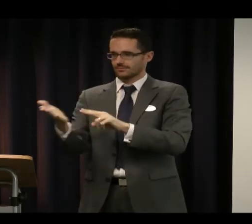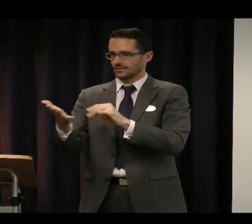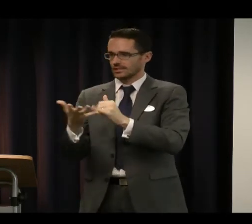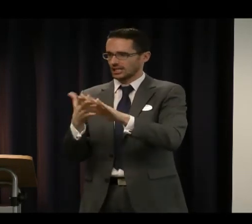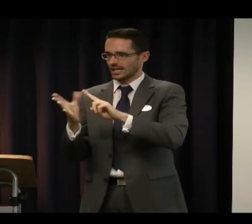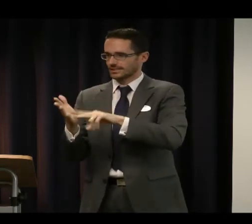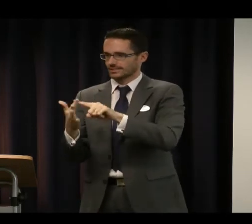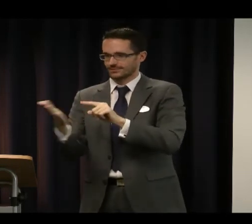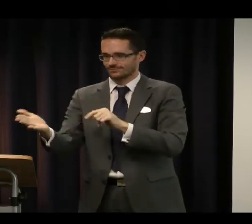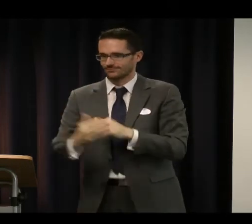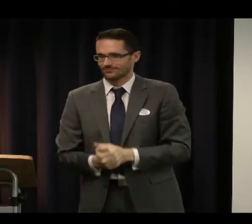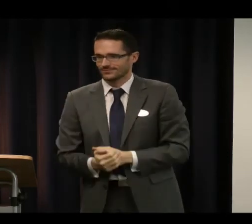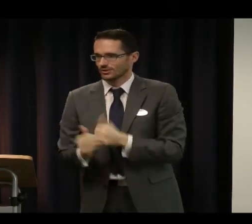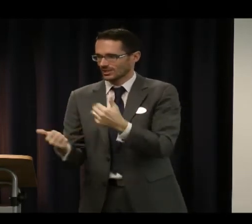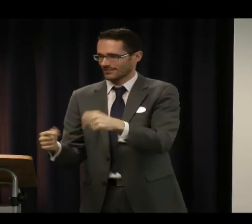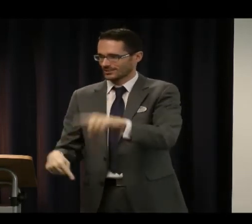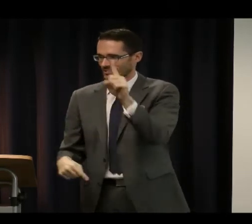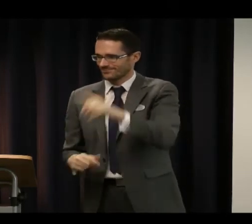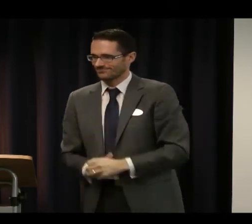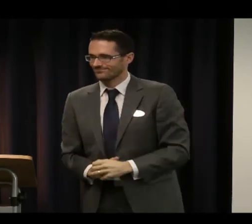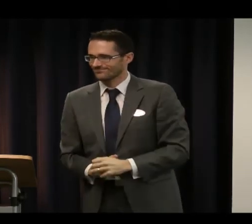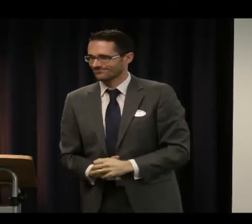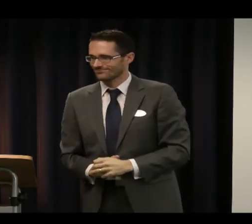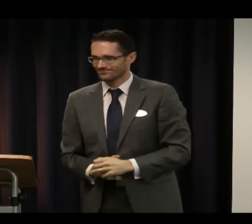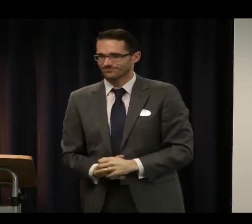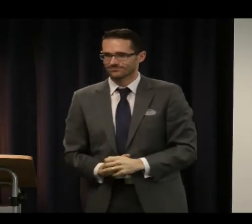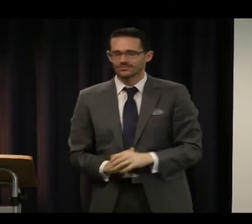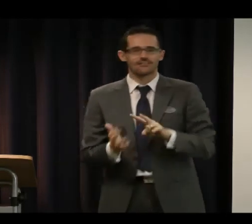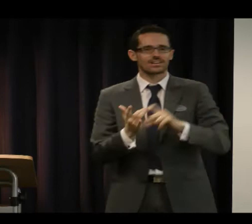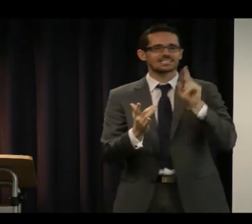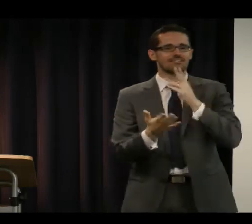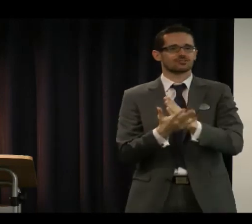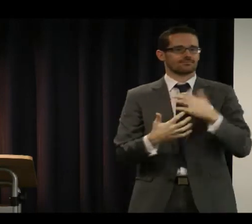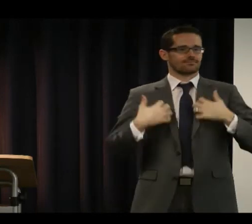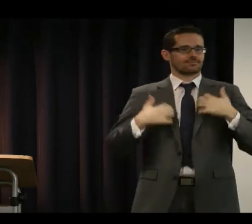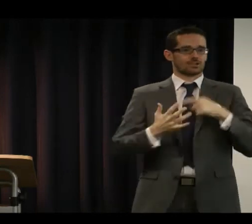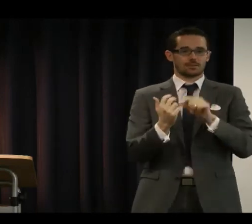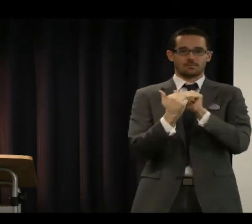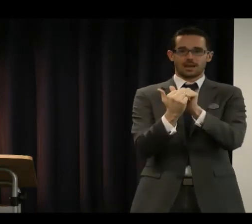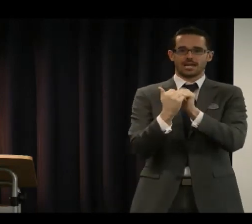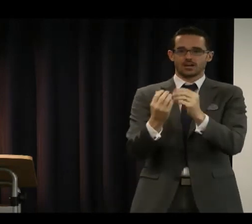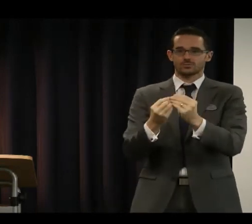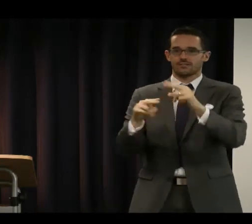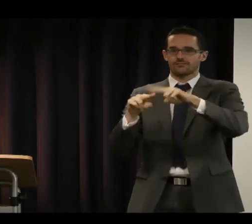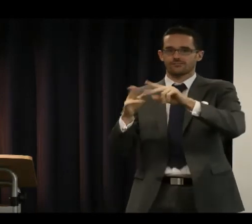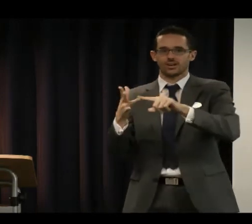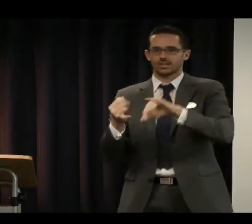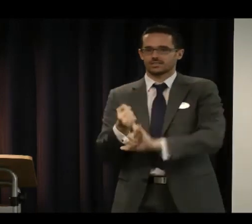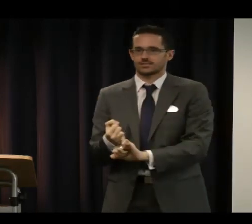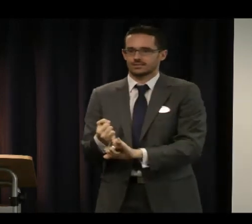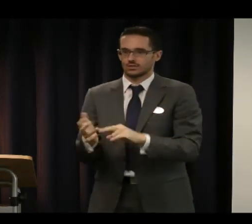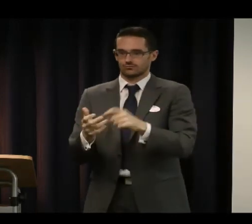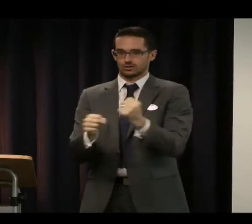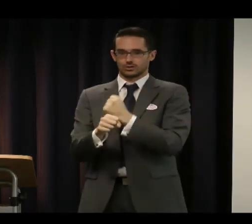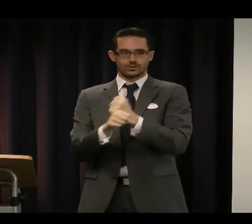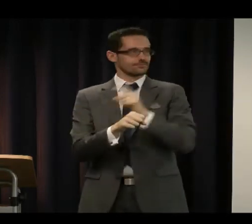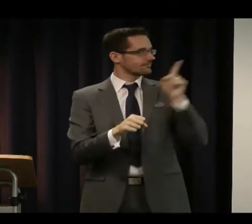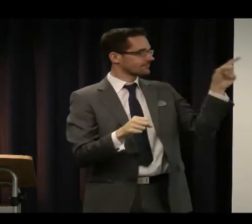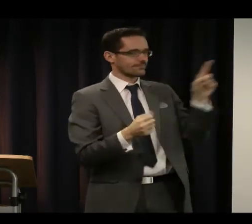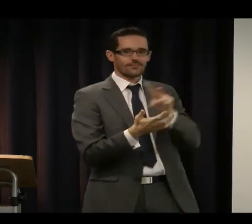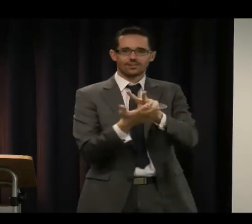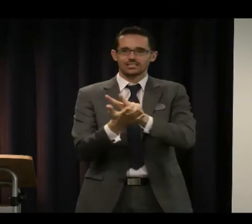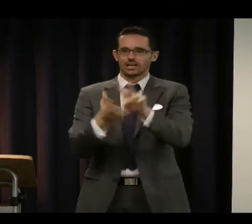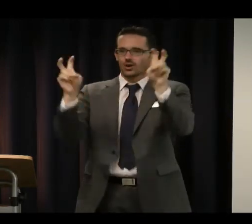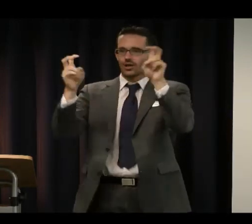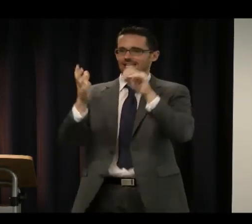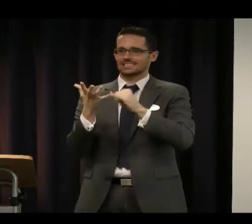Chief Ombudsman, Shane Tregillis. Good to have you here today. VicDeaf is really excited to partner with FOS